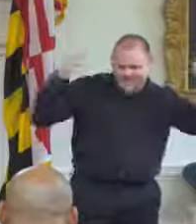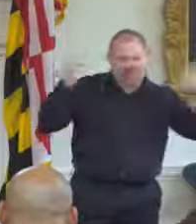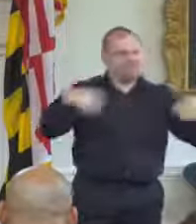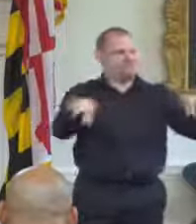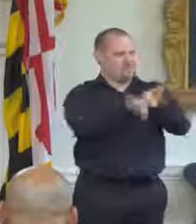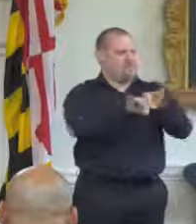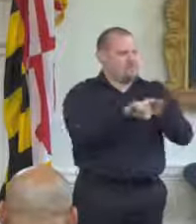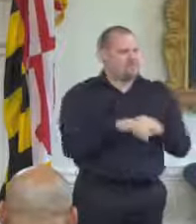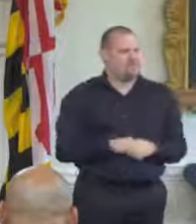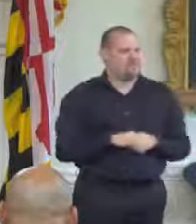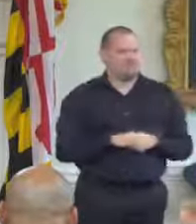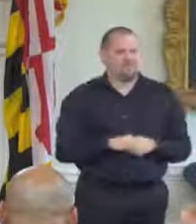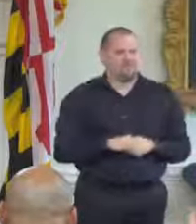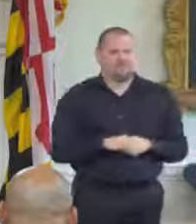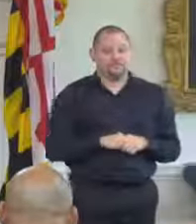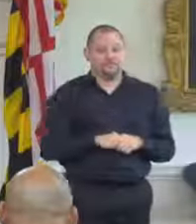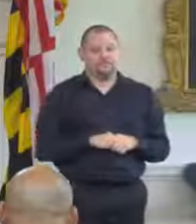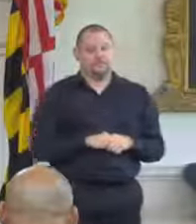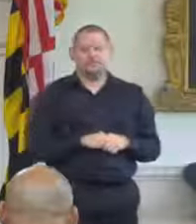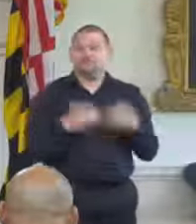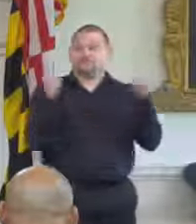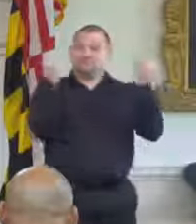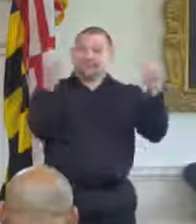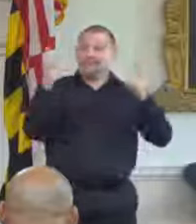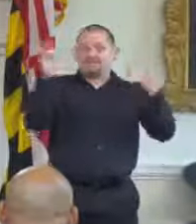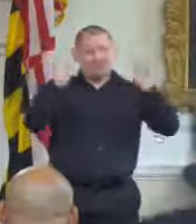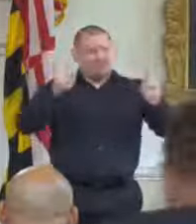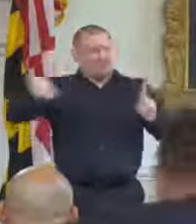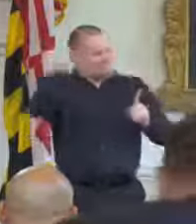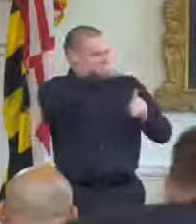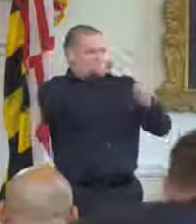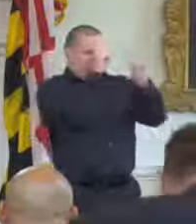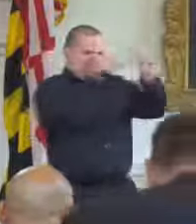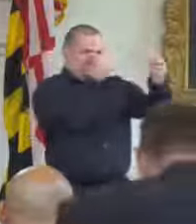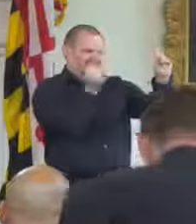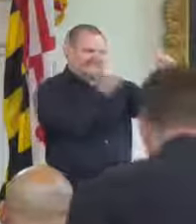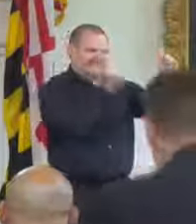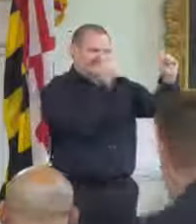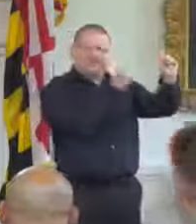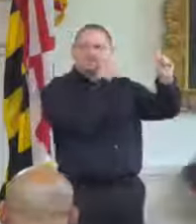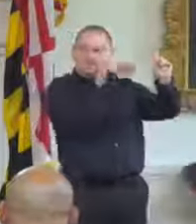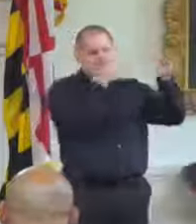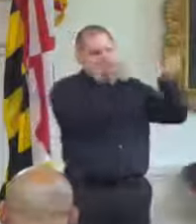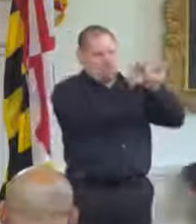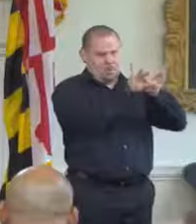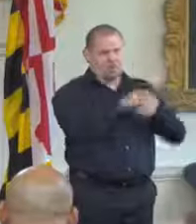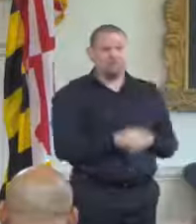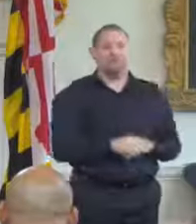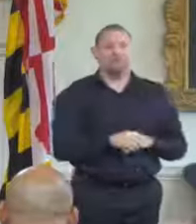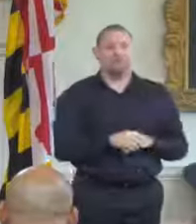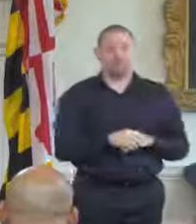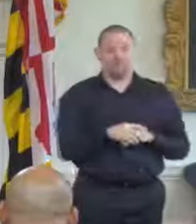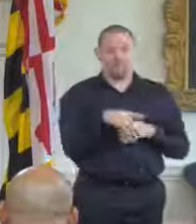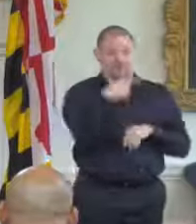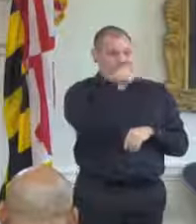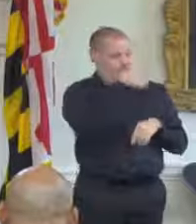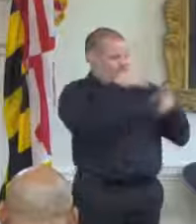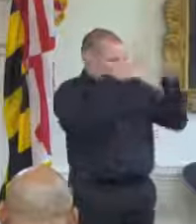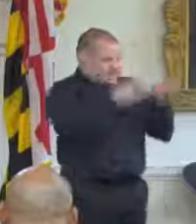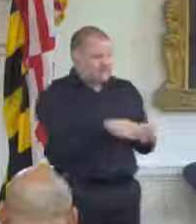effort. And one of those individuals is our guest of honor here with us